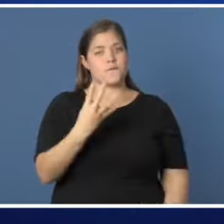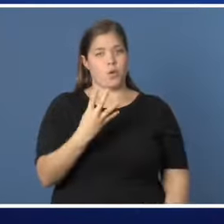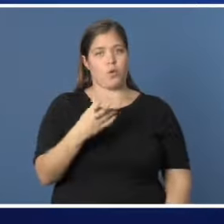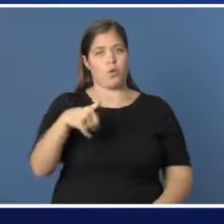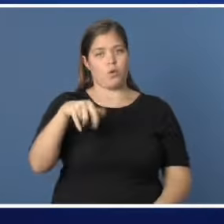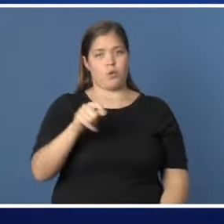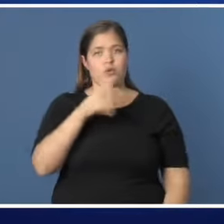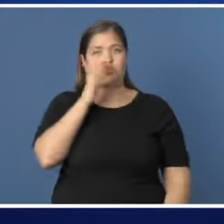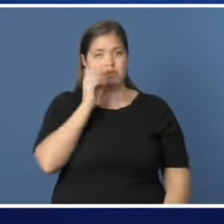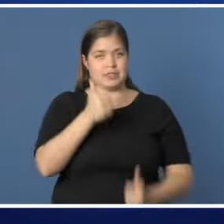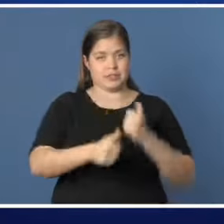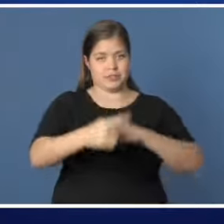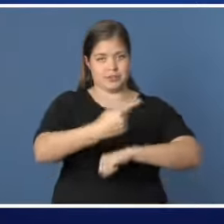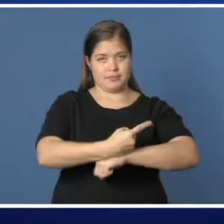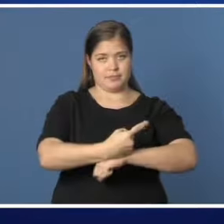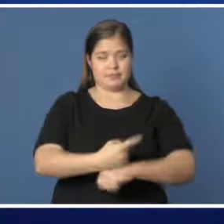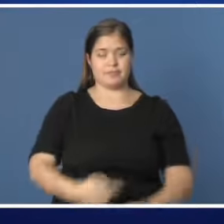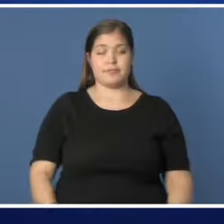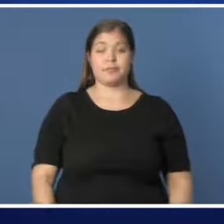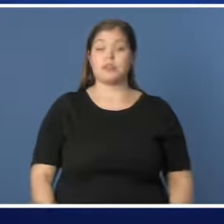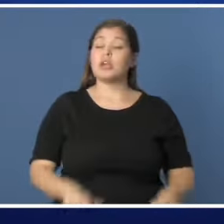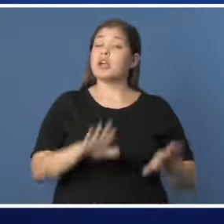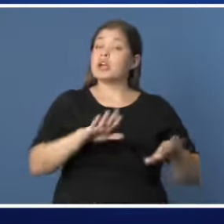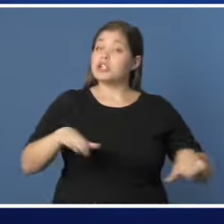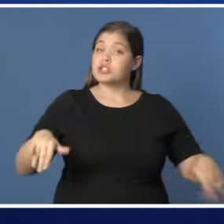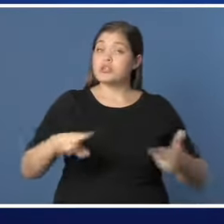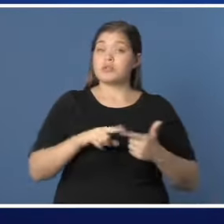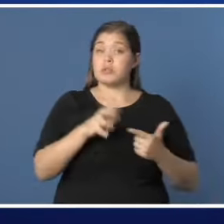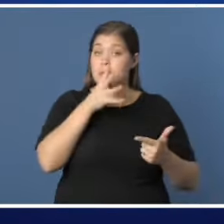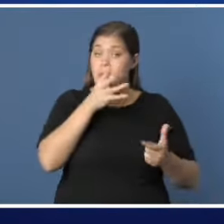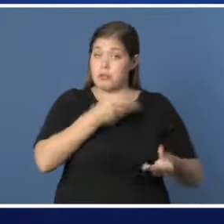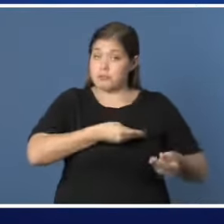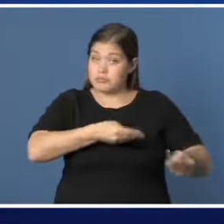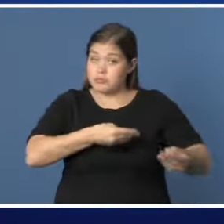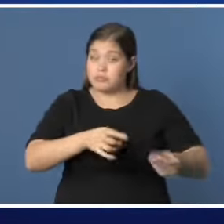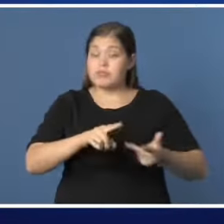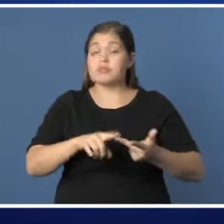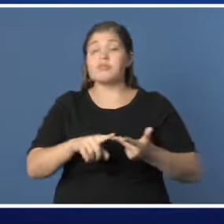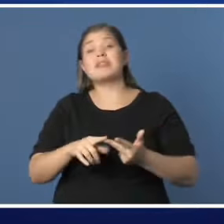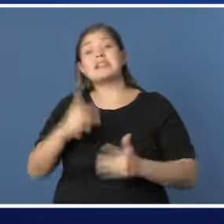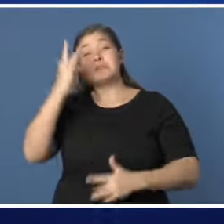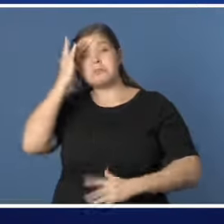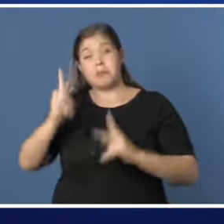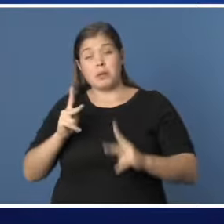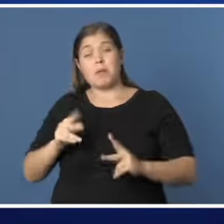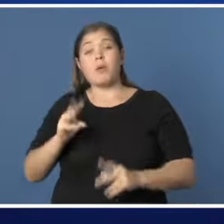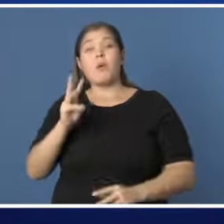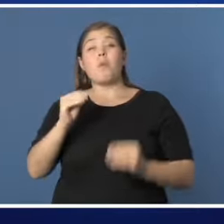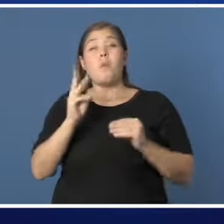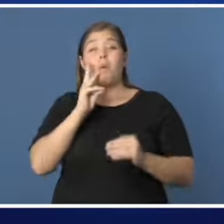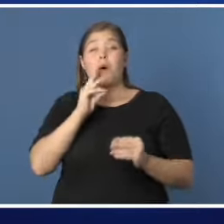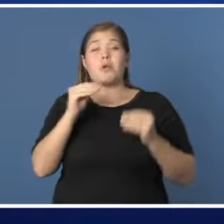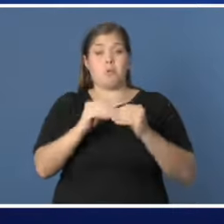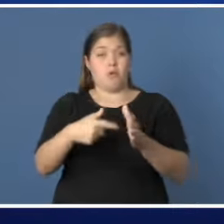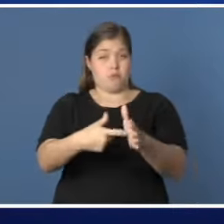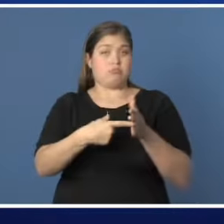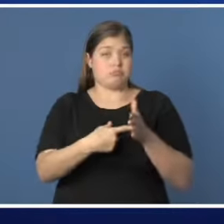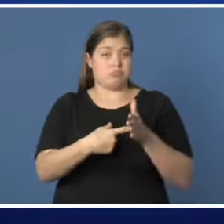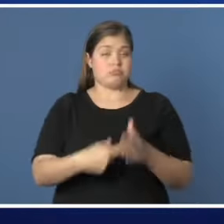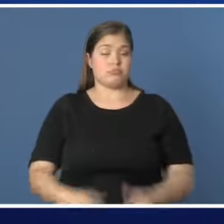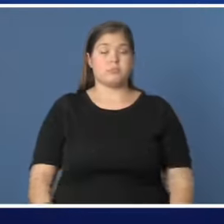intense physical activity can double that amount. Children, nursing mothers, and ill people will need more.